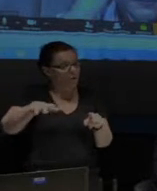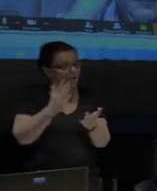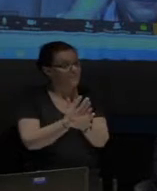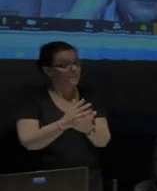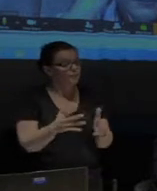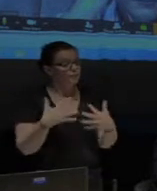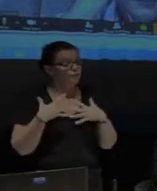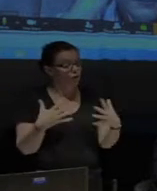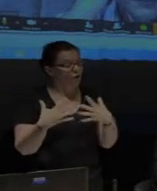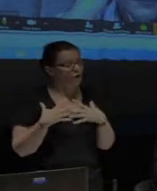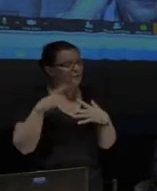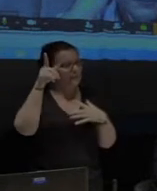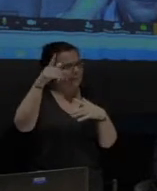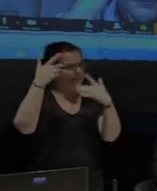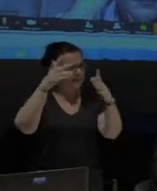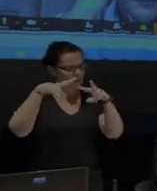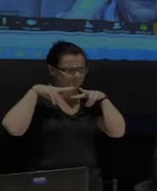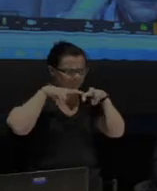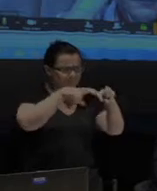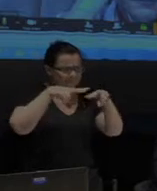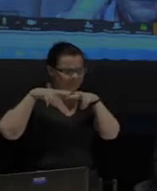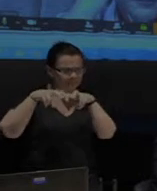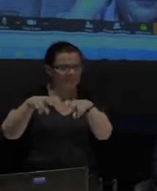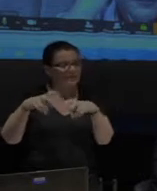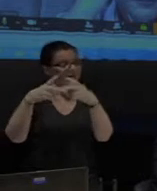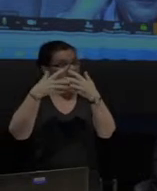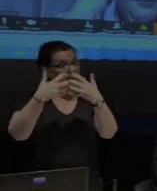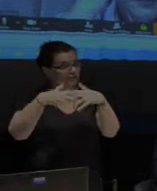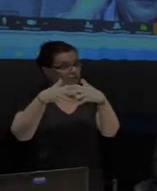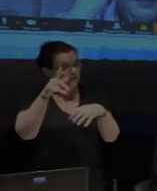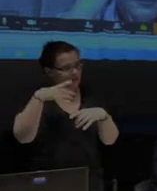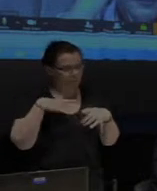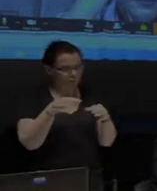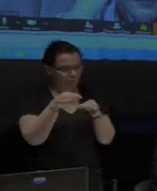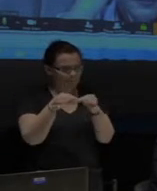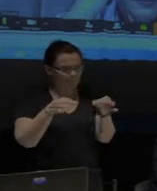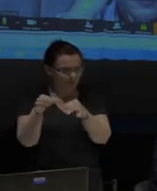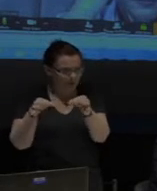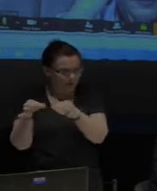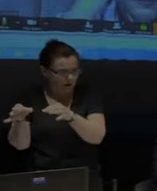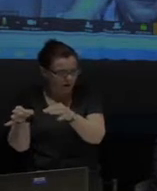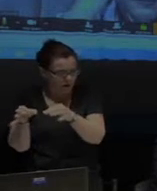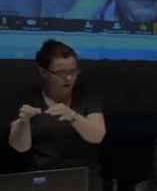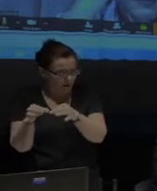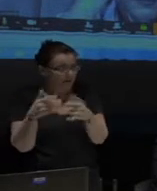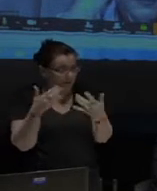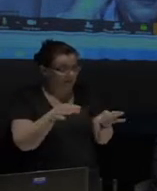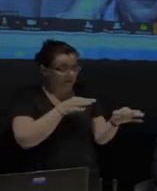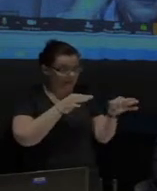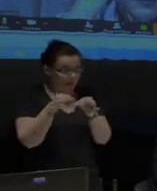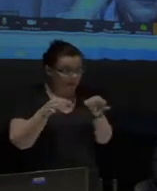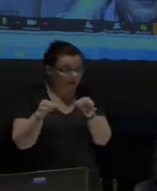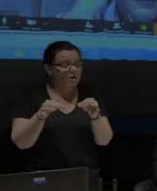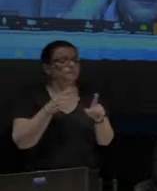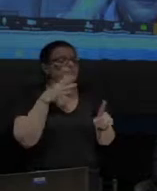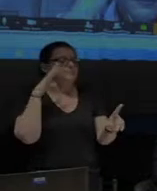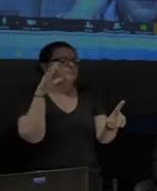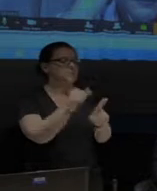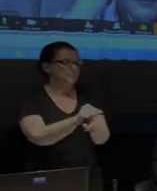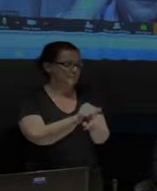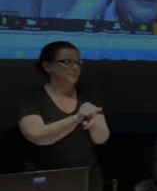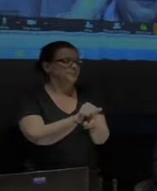But they took the trouble, they were engineers, so they wanted to measure something, but actually they did. And then when they looked into it, they found